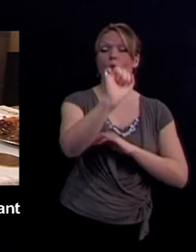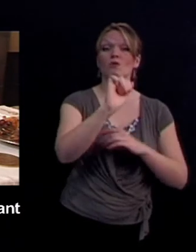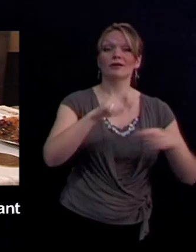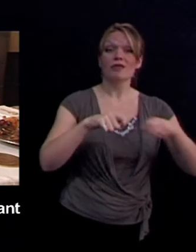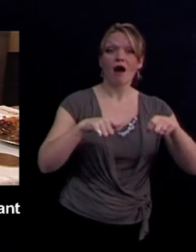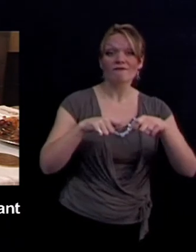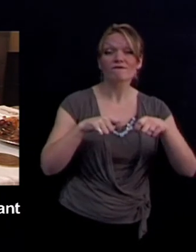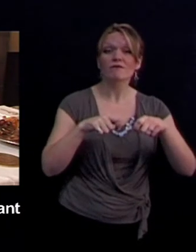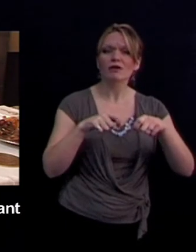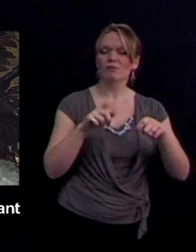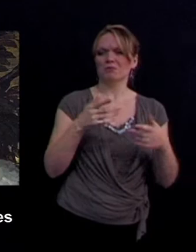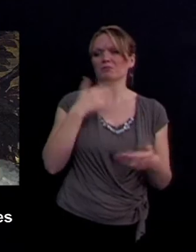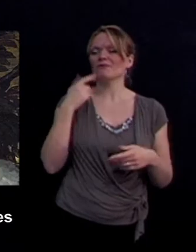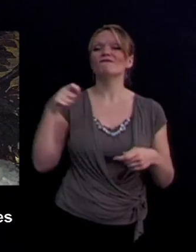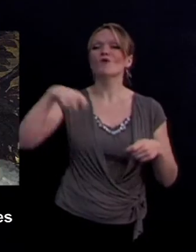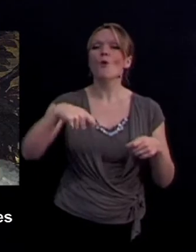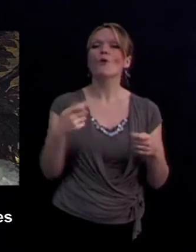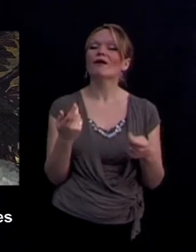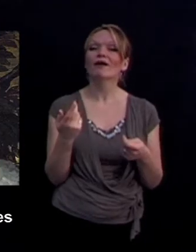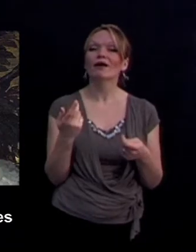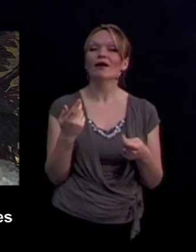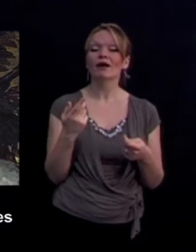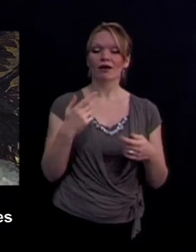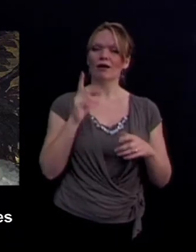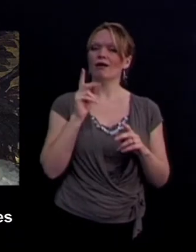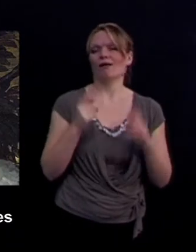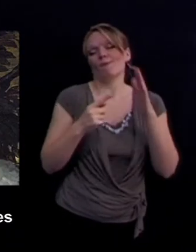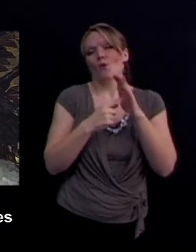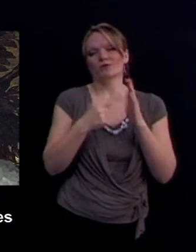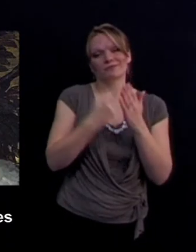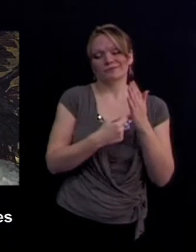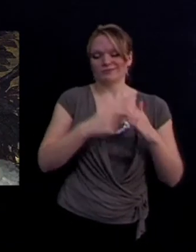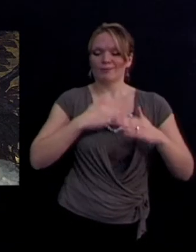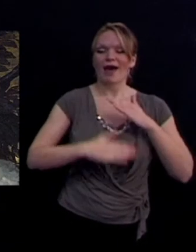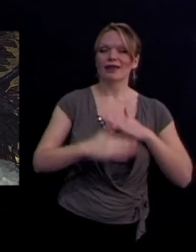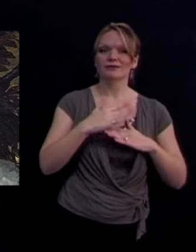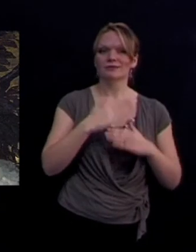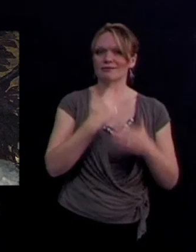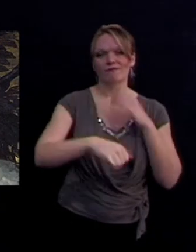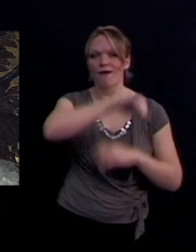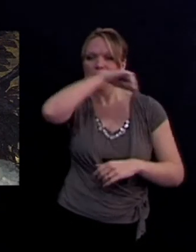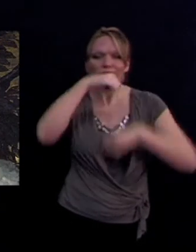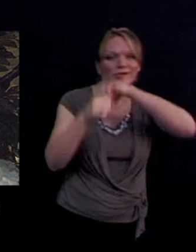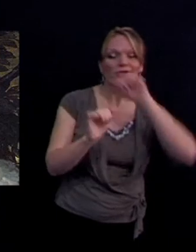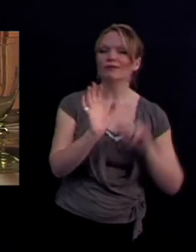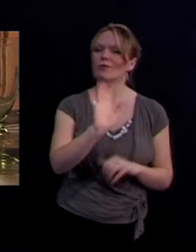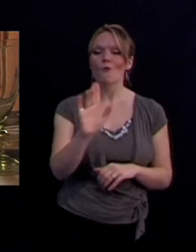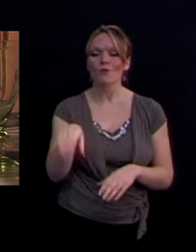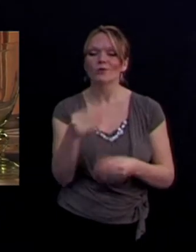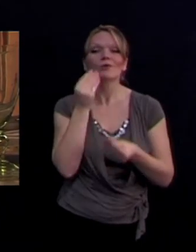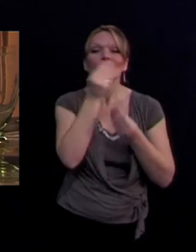Etiquette at the table was all important. You wouldn't find anyone here wiping their mouths on their sleeves. That's what your napkin was for.